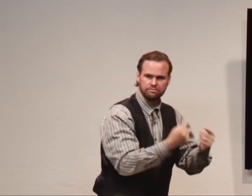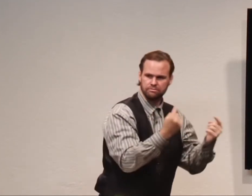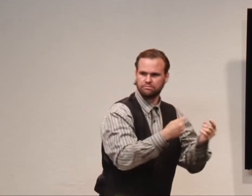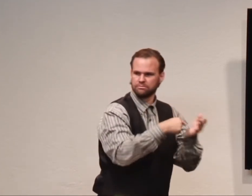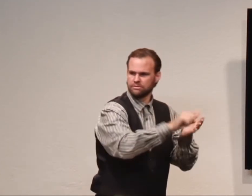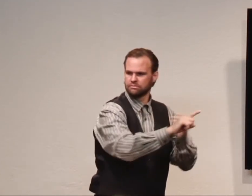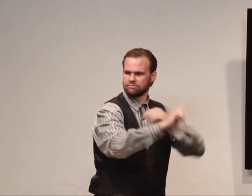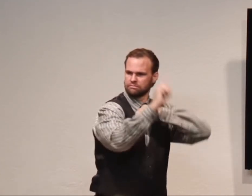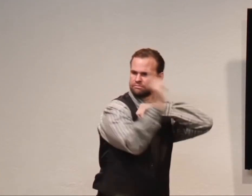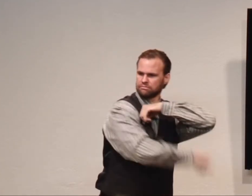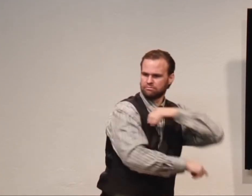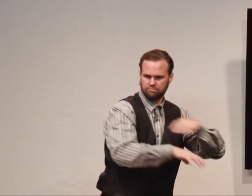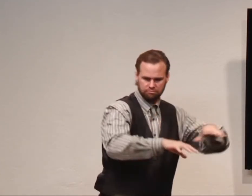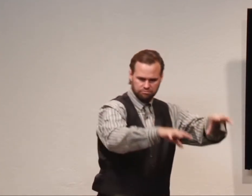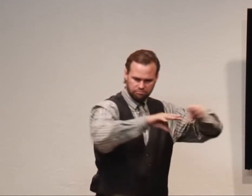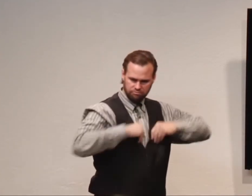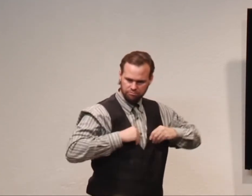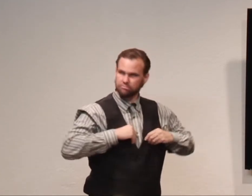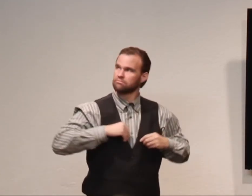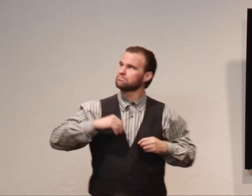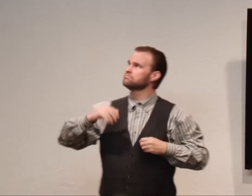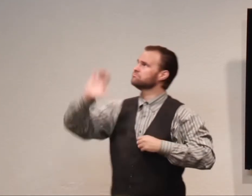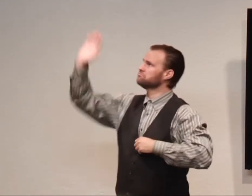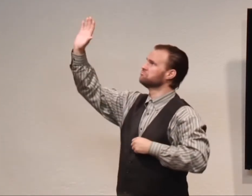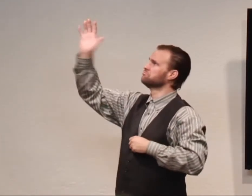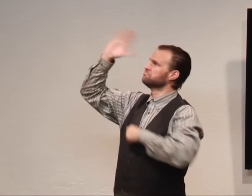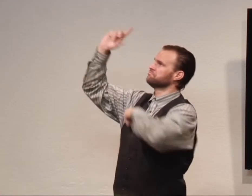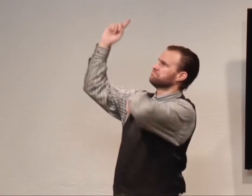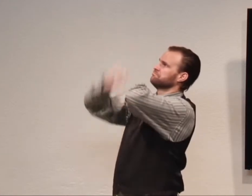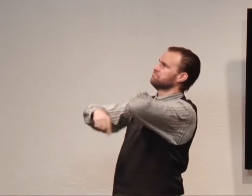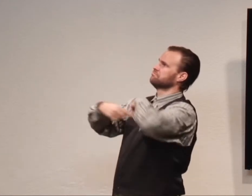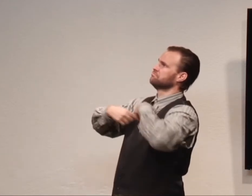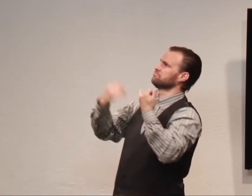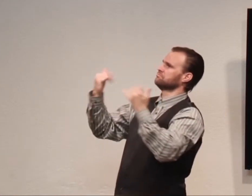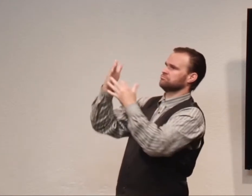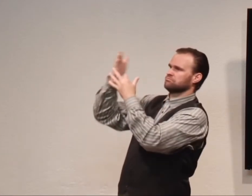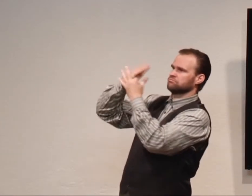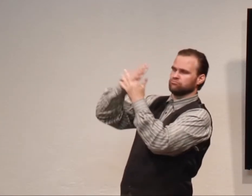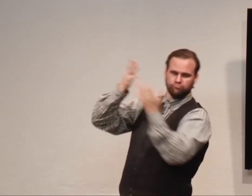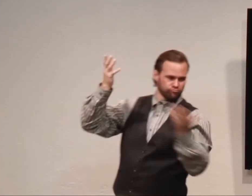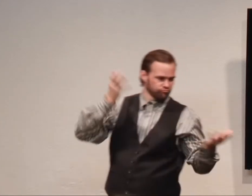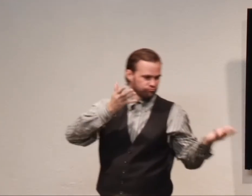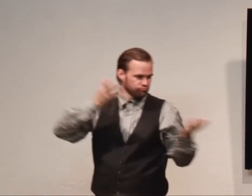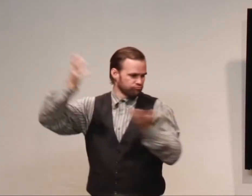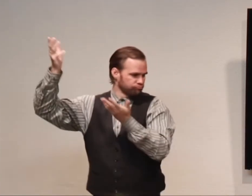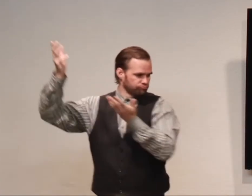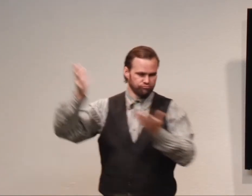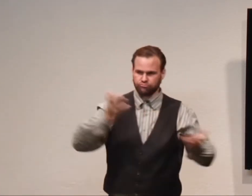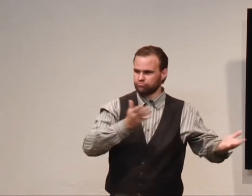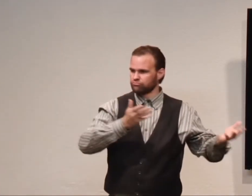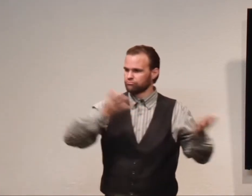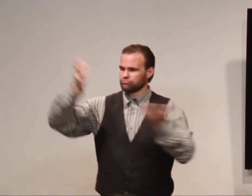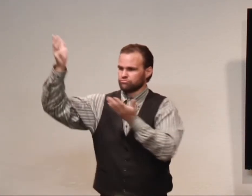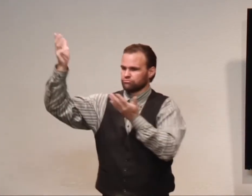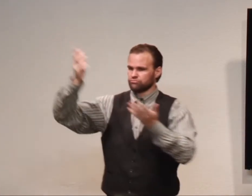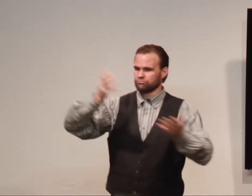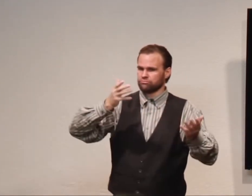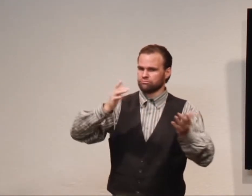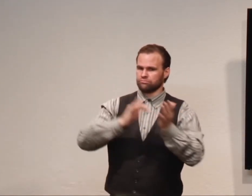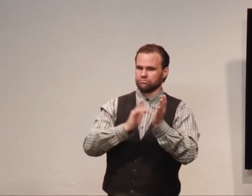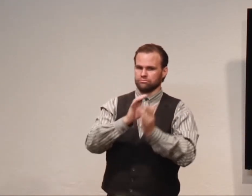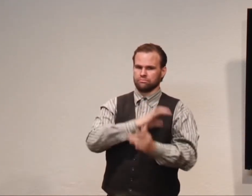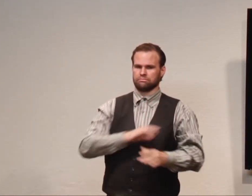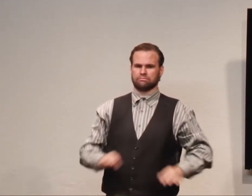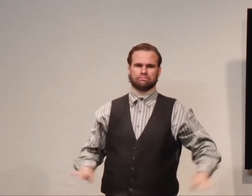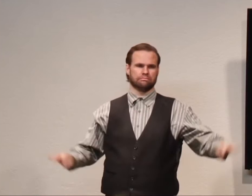For those who believe on Jesus Christ, that he has paid the penalty, Jesus says, "I have taken that punishment." And